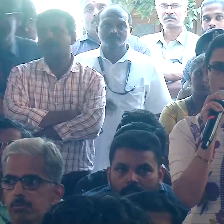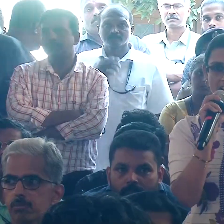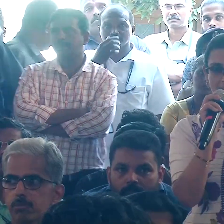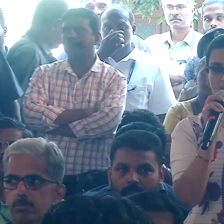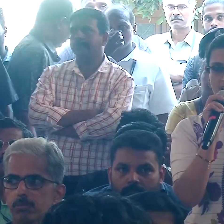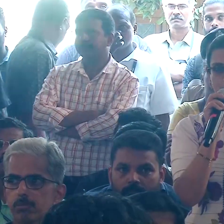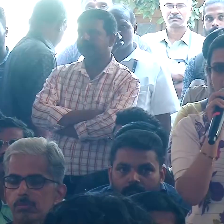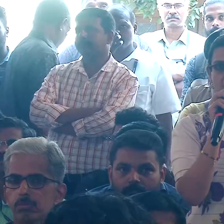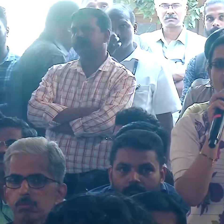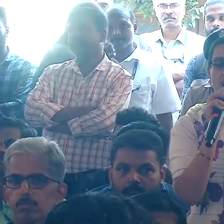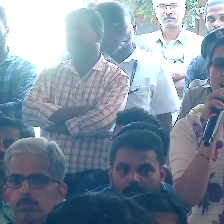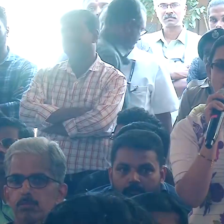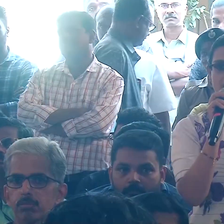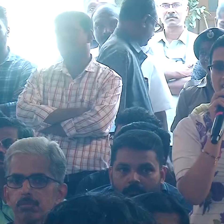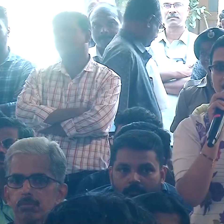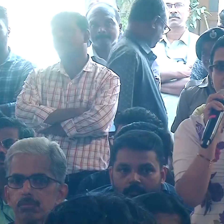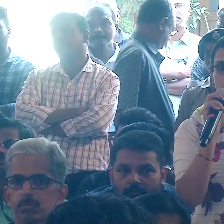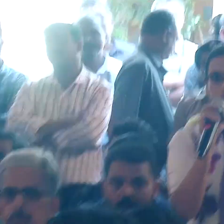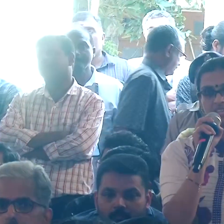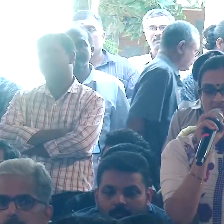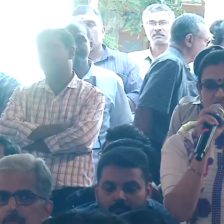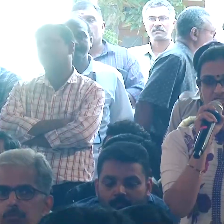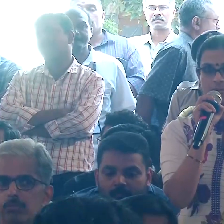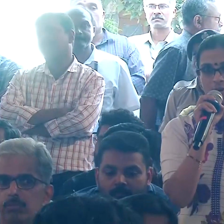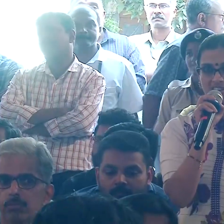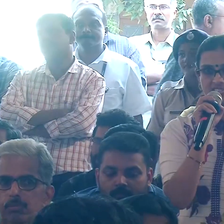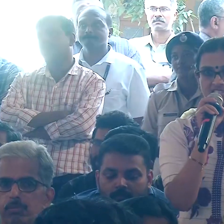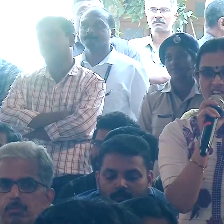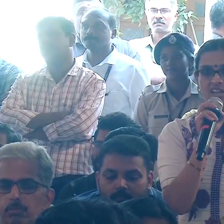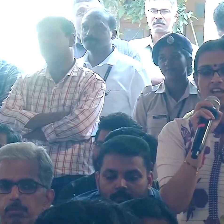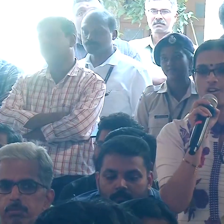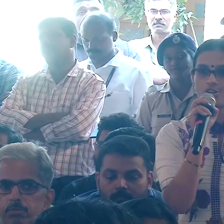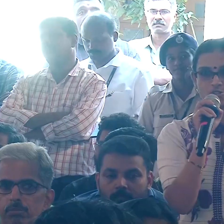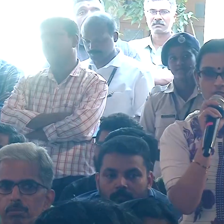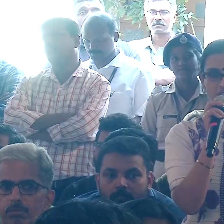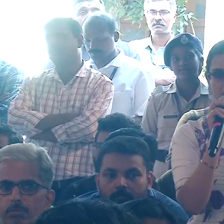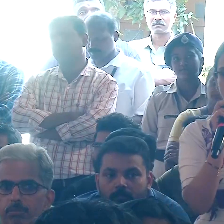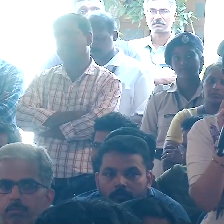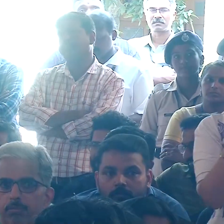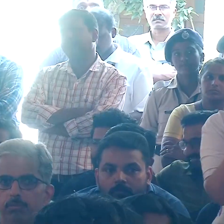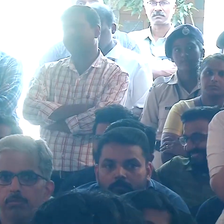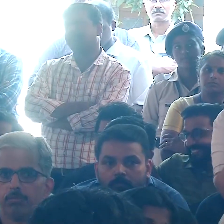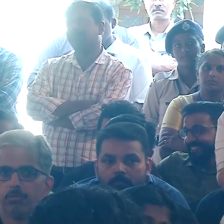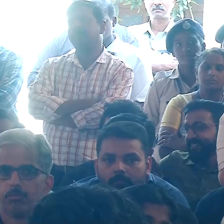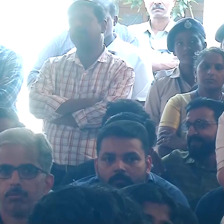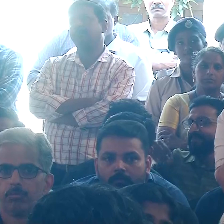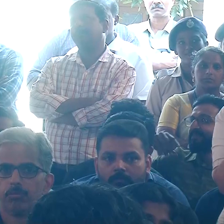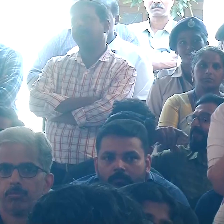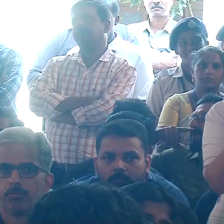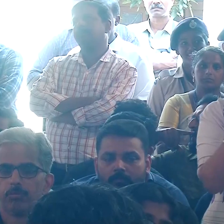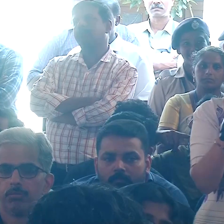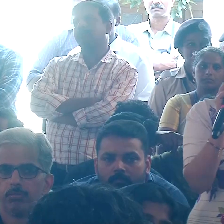we provide labor security, actually it leads to industrial productivity, according to the figures. But many of